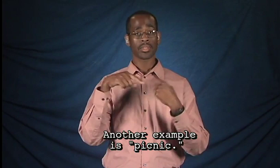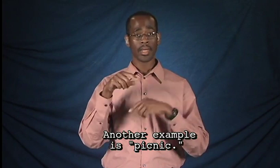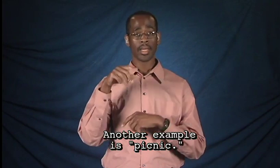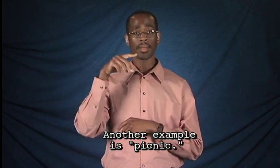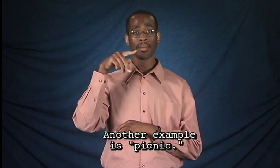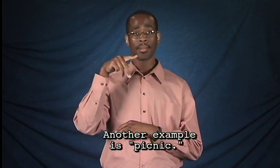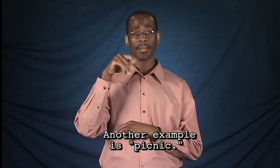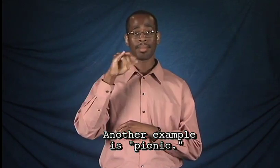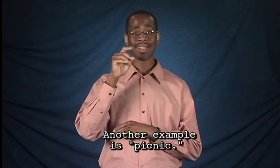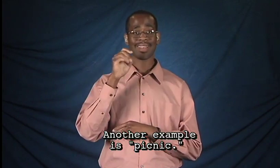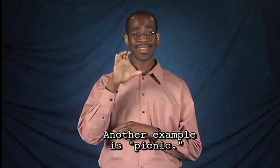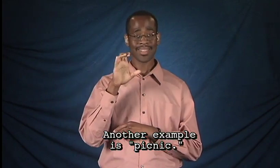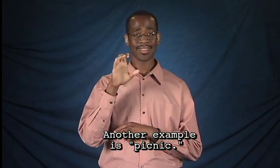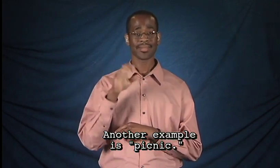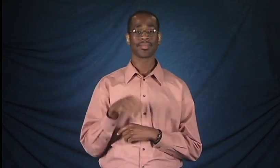Another example is picnic.